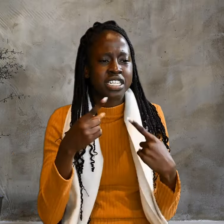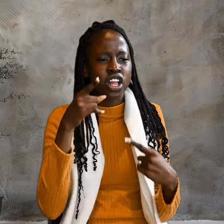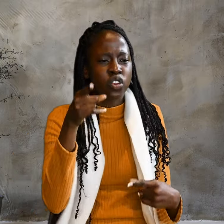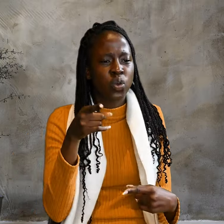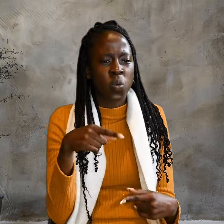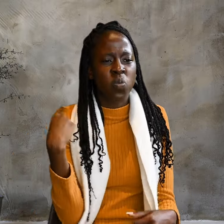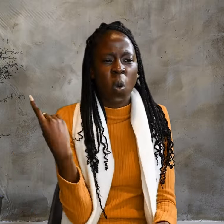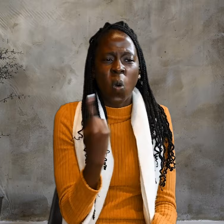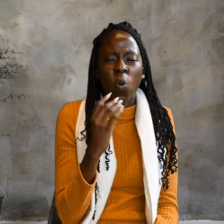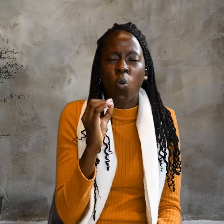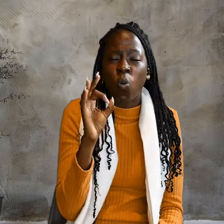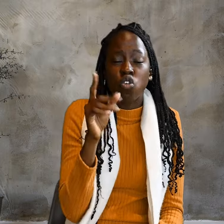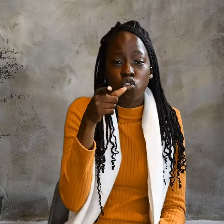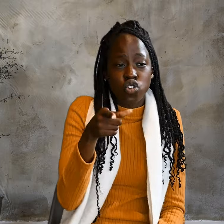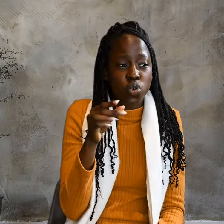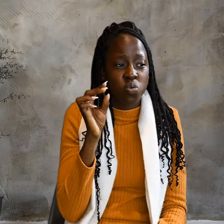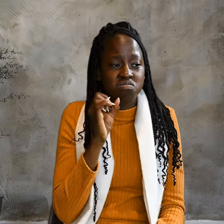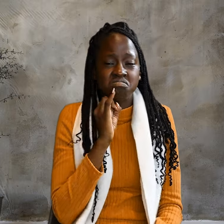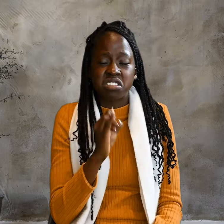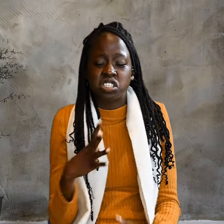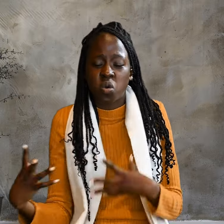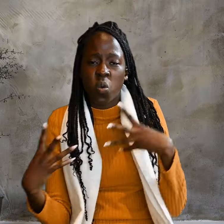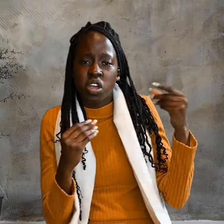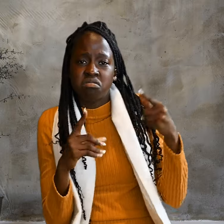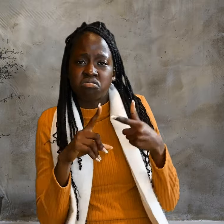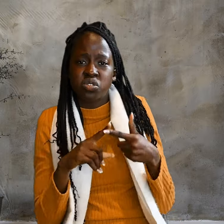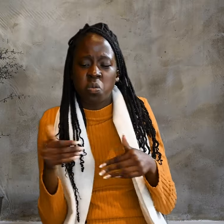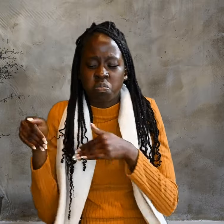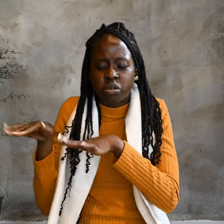tell you, one of you is going to betray me."